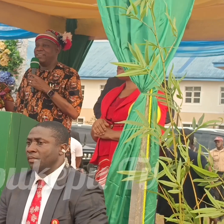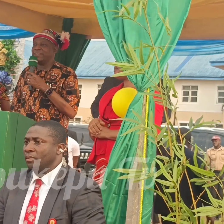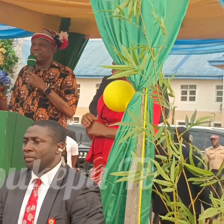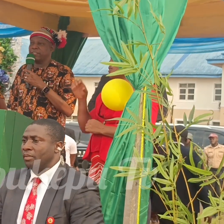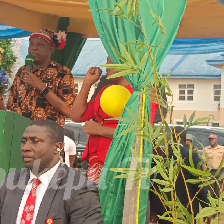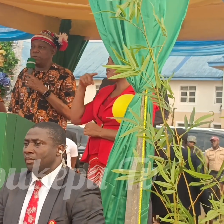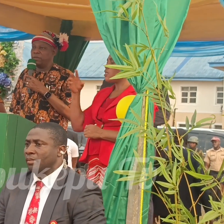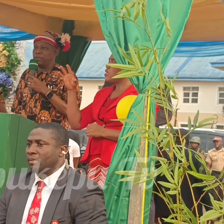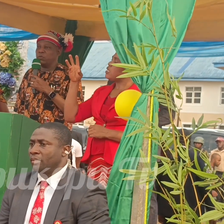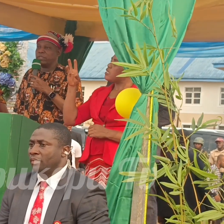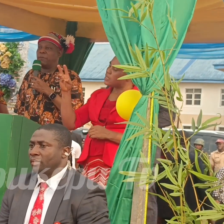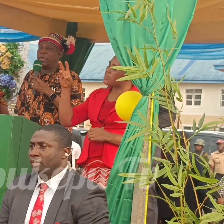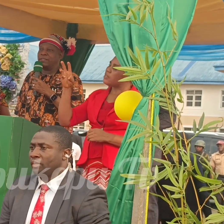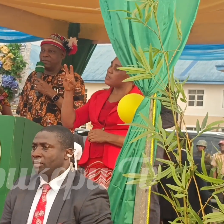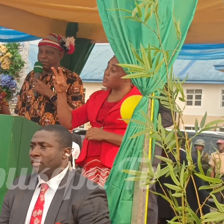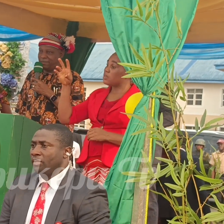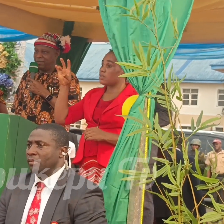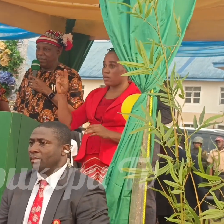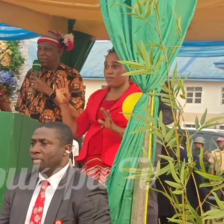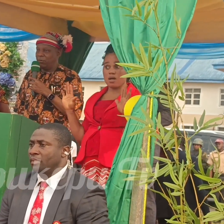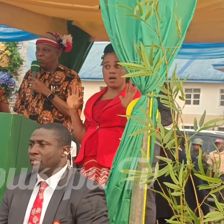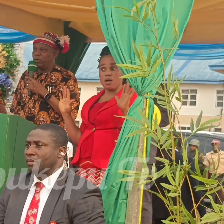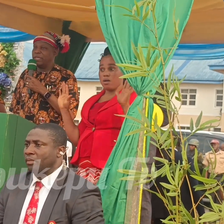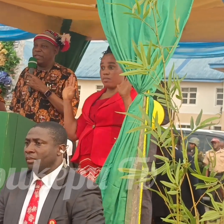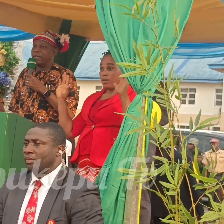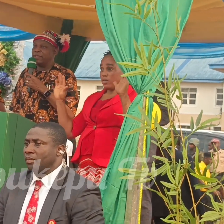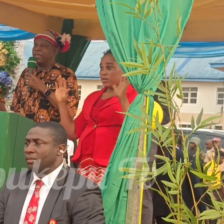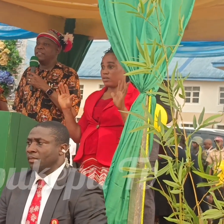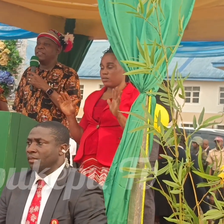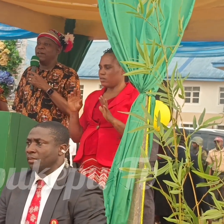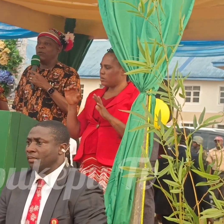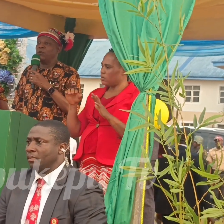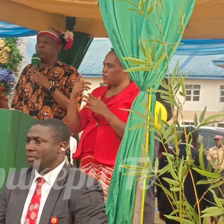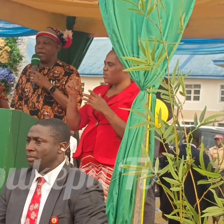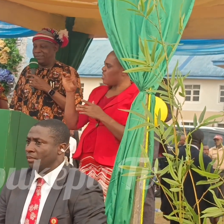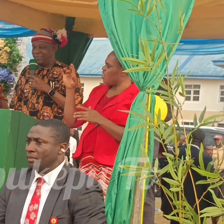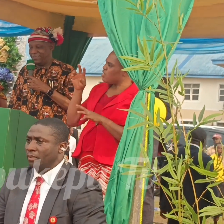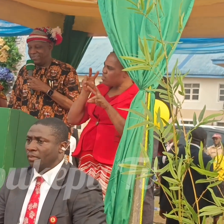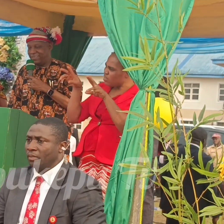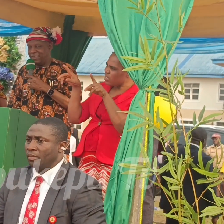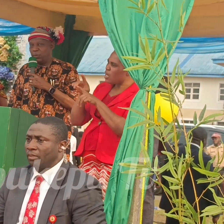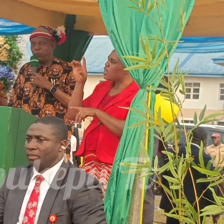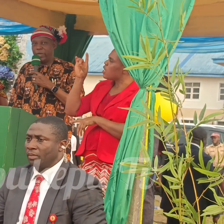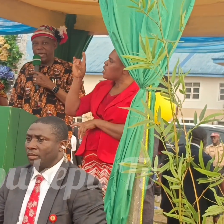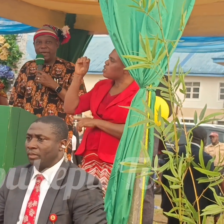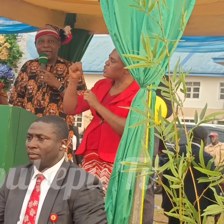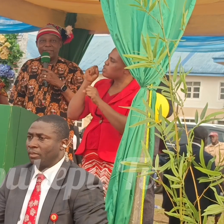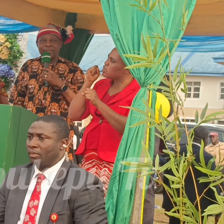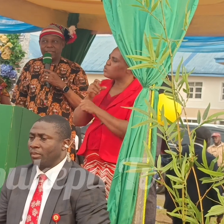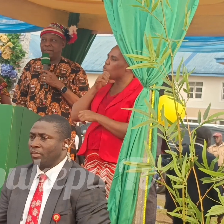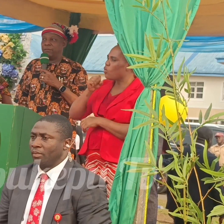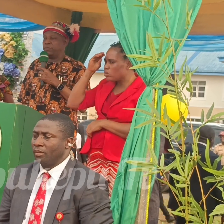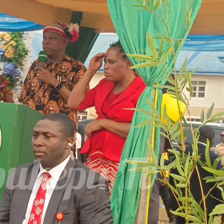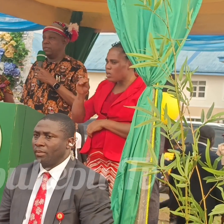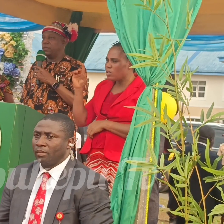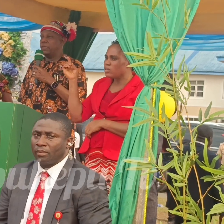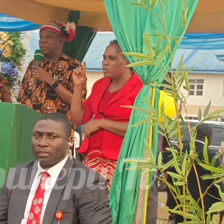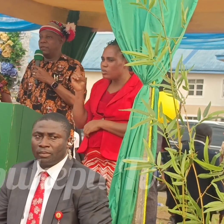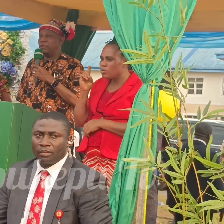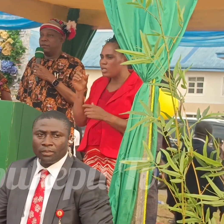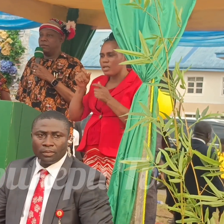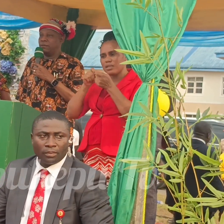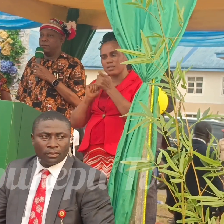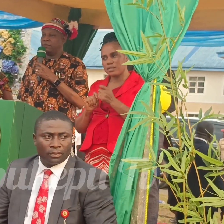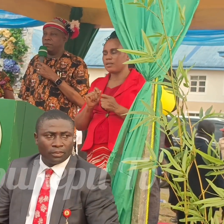Said he's 67. It was amazing. He was looking like an 80-year-old man. The wear and tear,